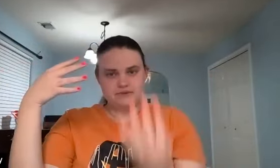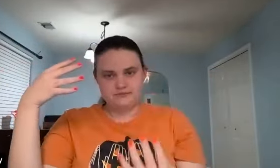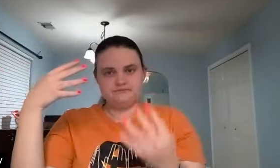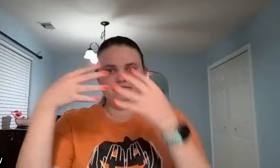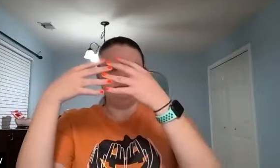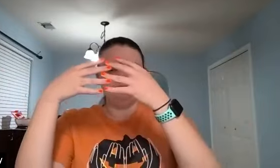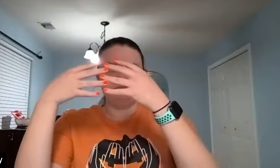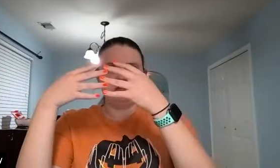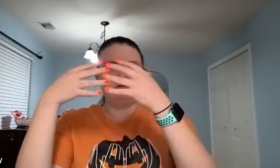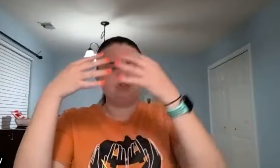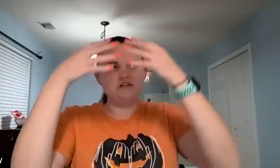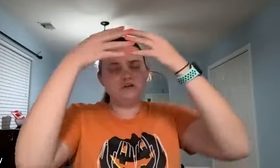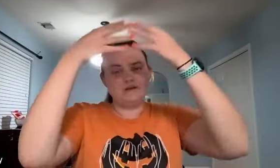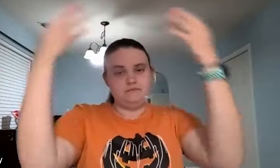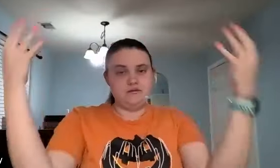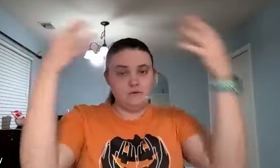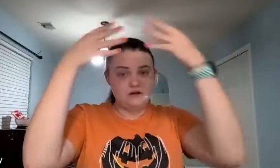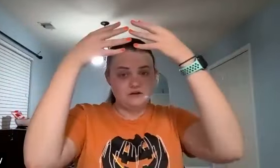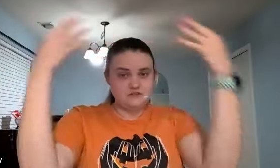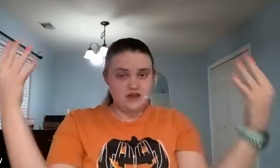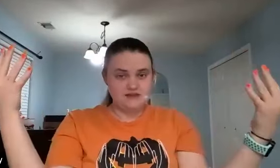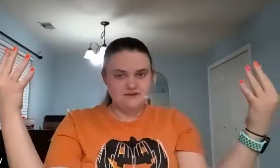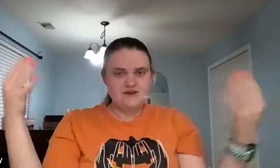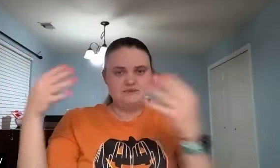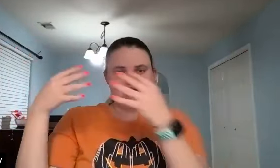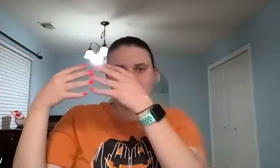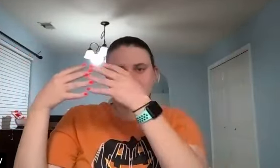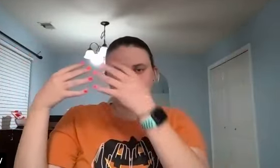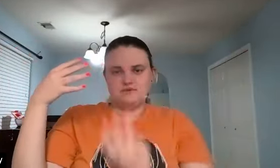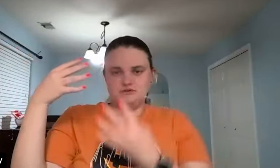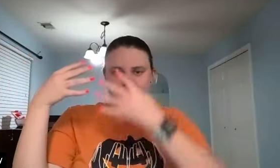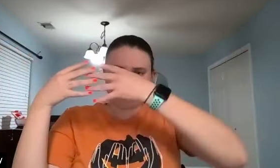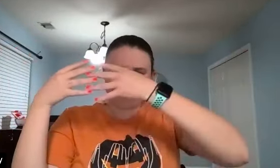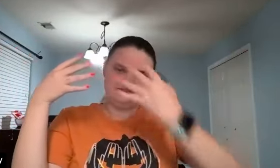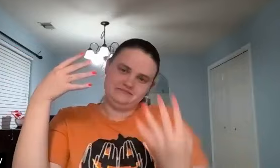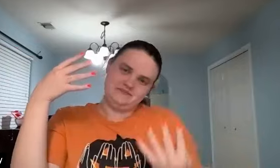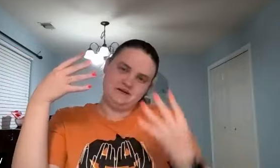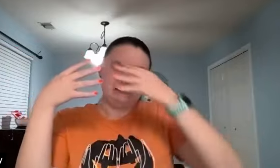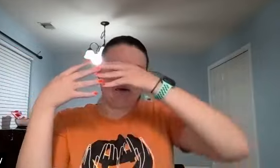rainbow. If I'm trying to talk about a big one, I'll do that. But, half the rainbows will come down.